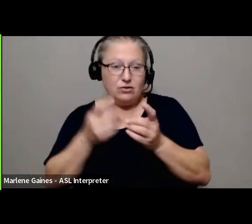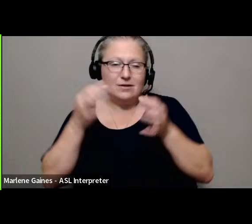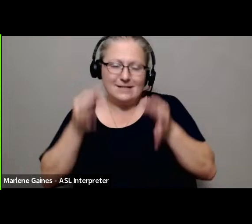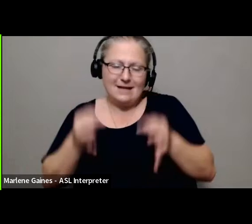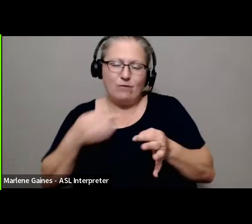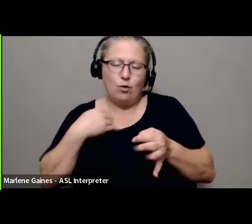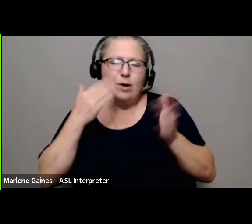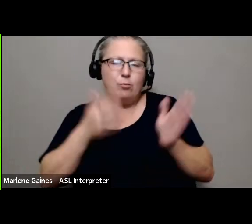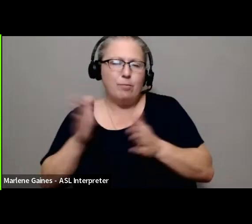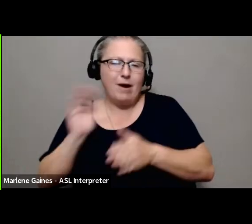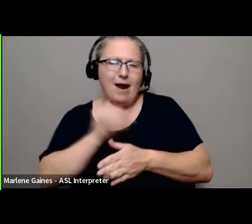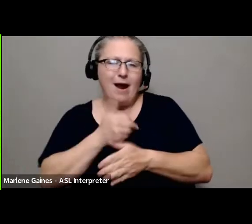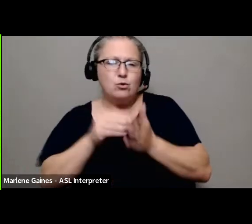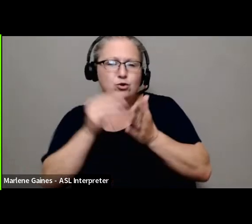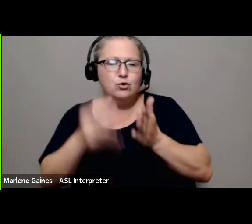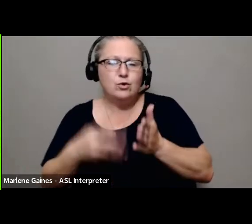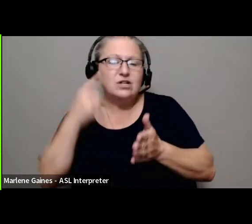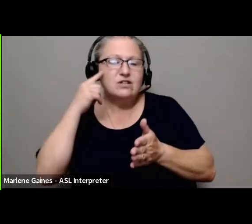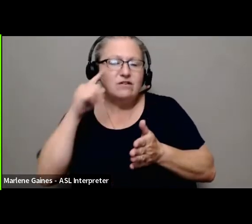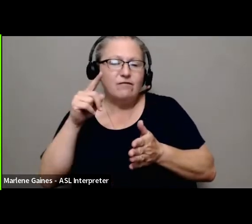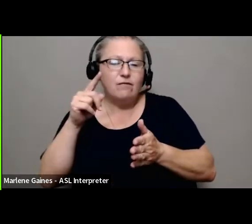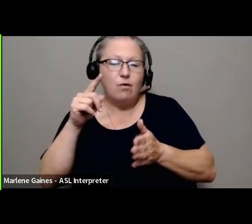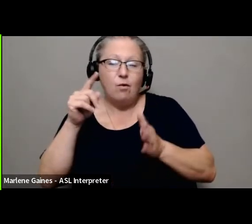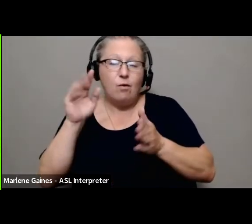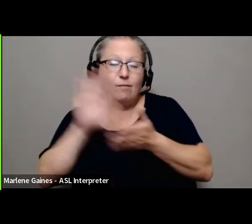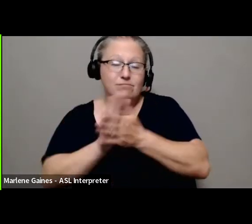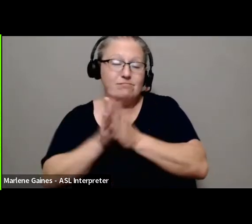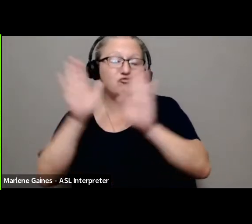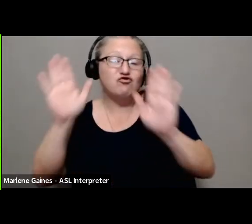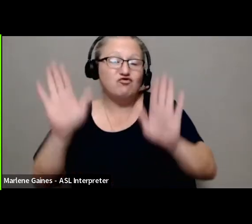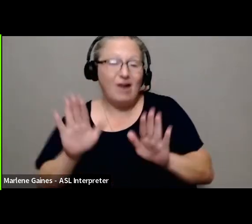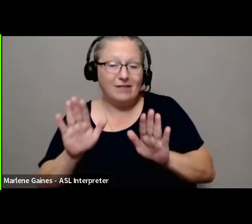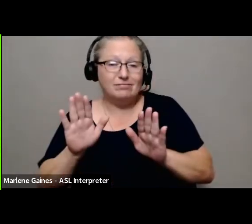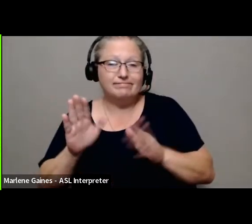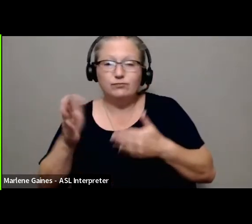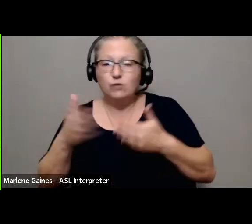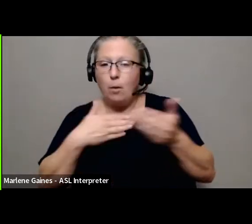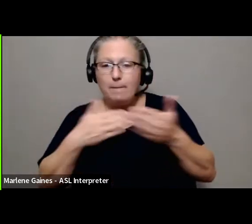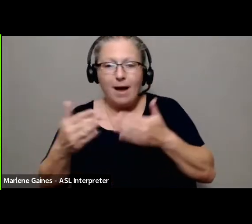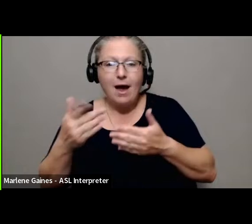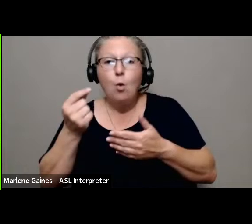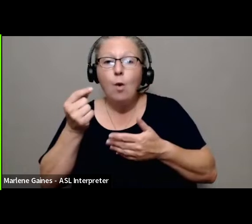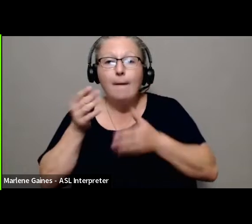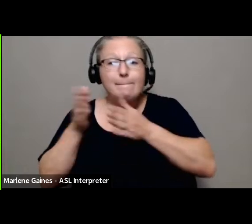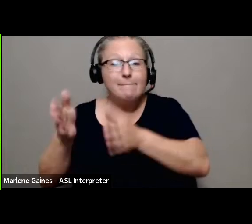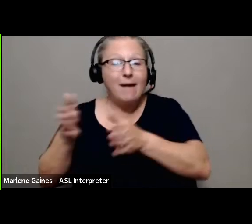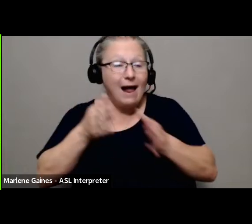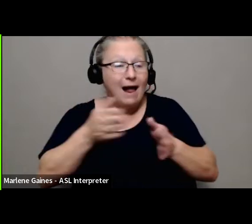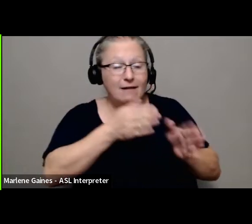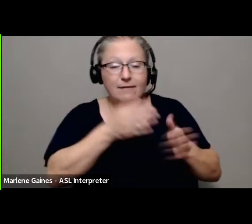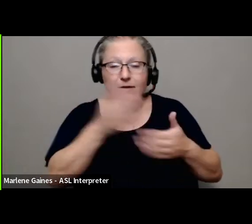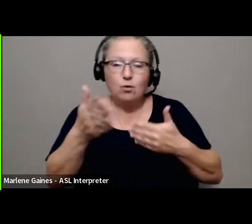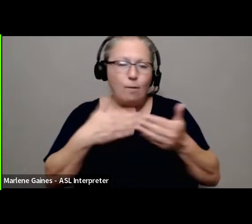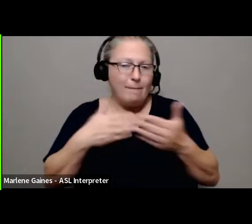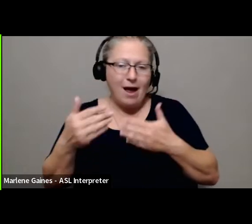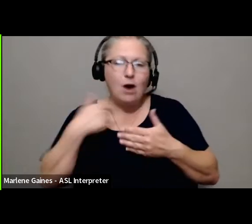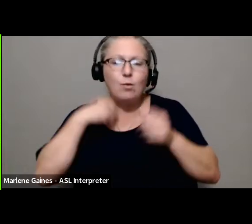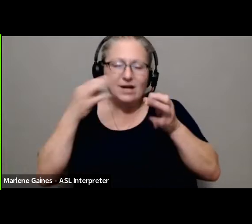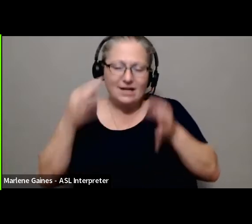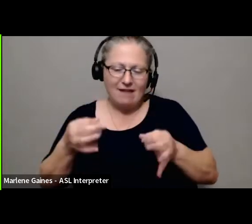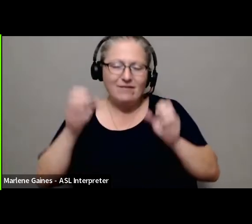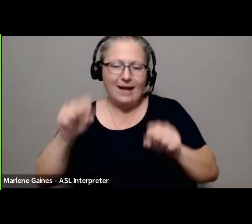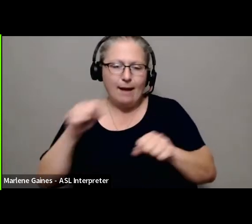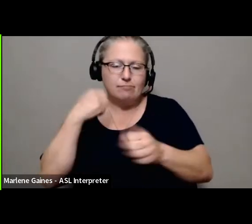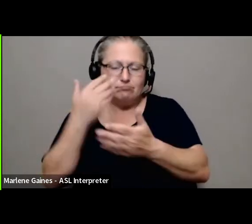prepare our students for greatness. And so regardless of what path we're on, we can definitely get